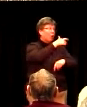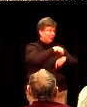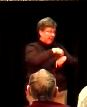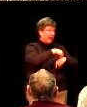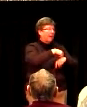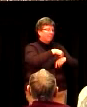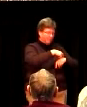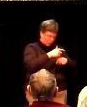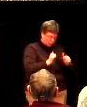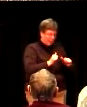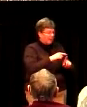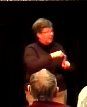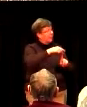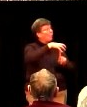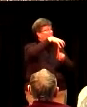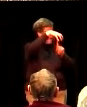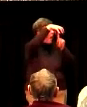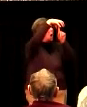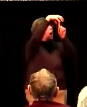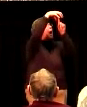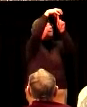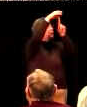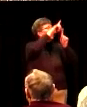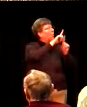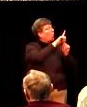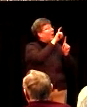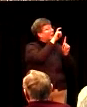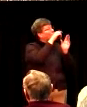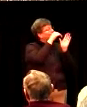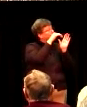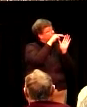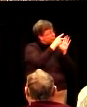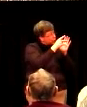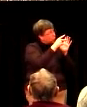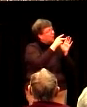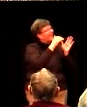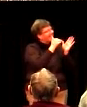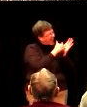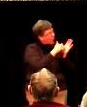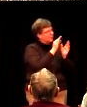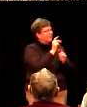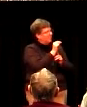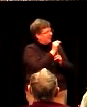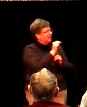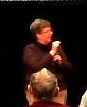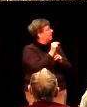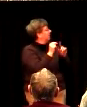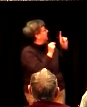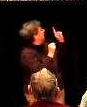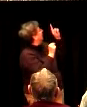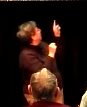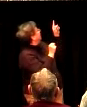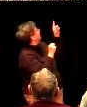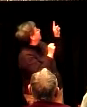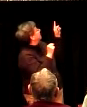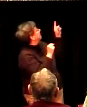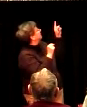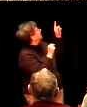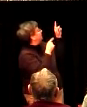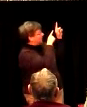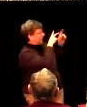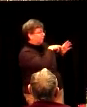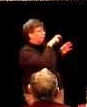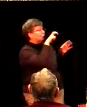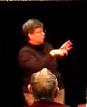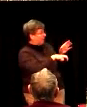102,000 feet for Project Excelsior, which is almost 20 miles. And this is a photo of him jumping